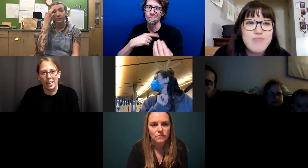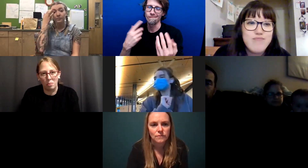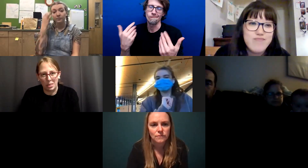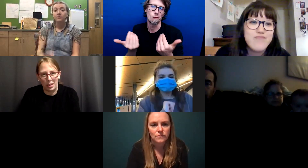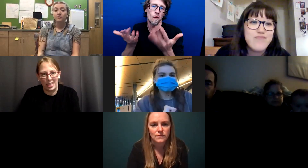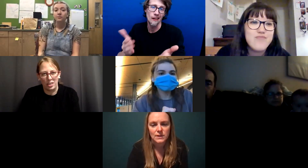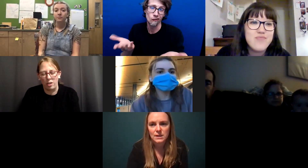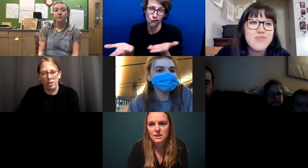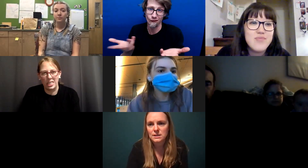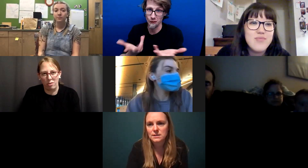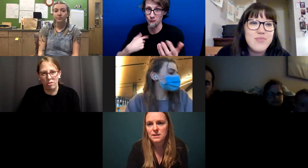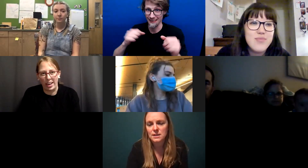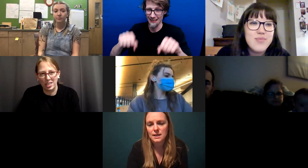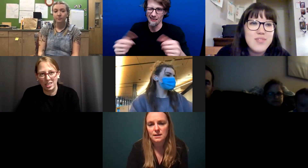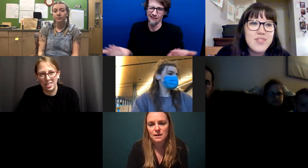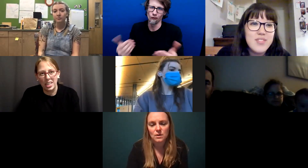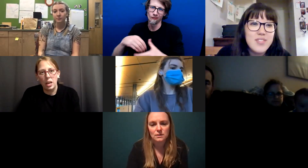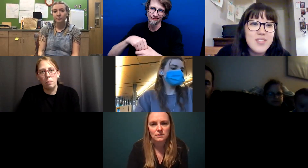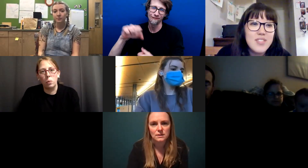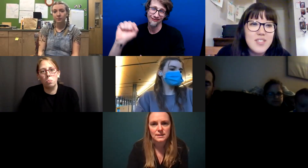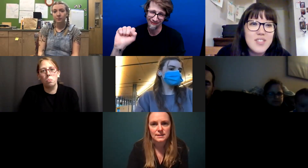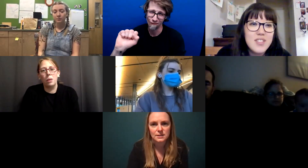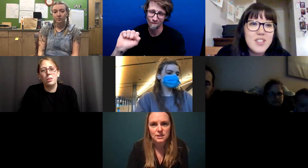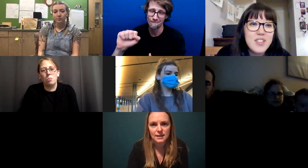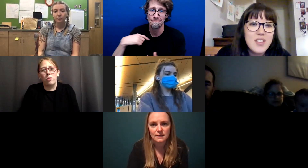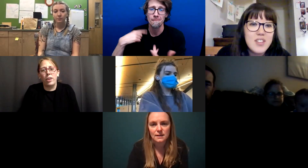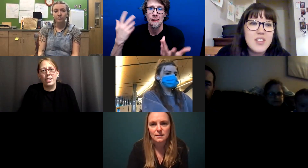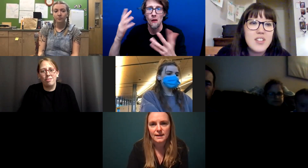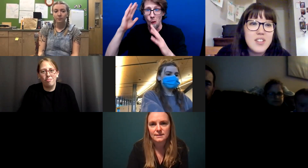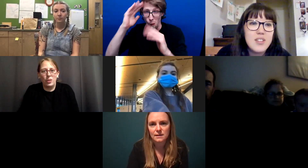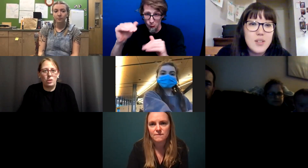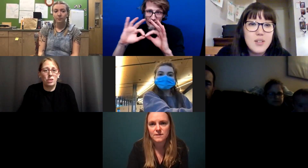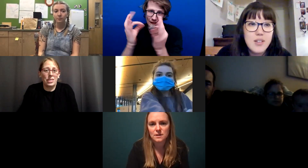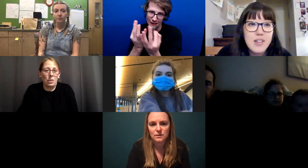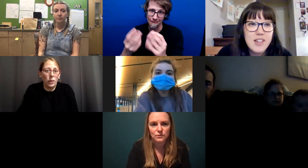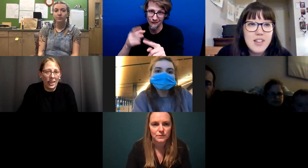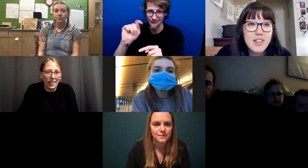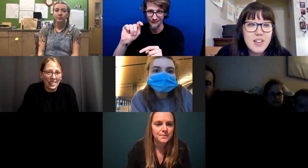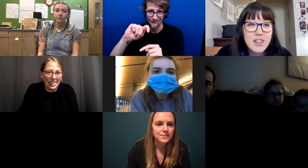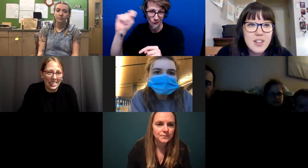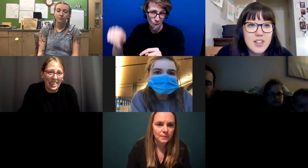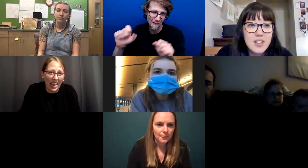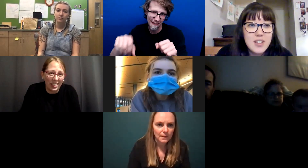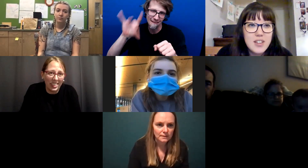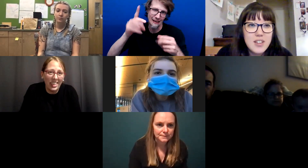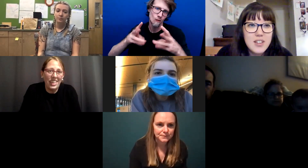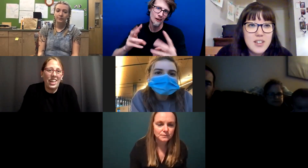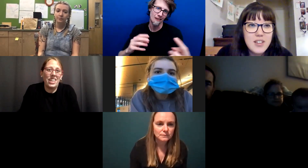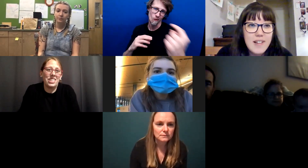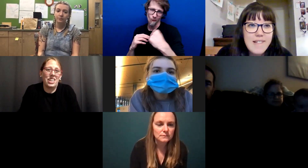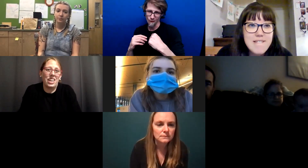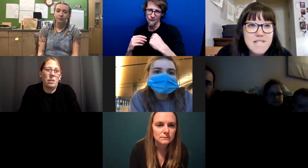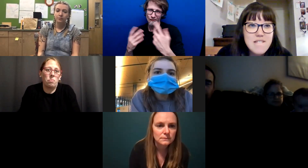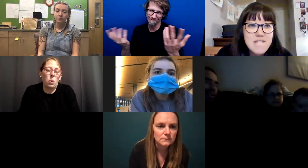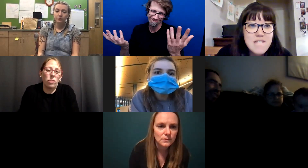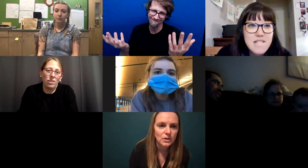setting up a space and all these different factors. But we'll be able to provide, the services that we can, at least in Seattle.